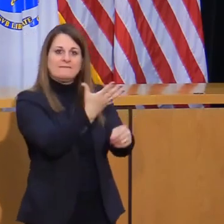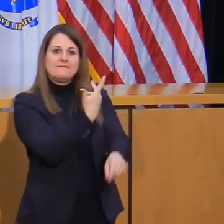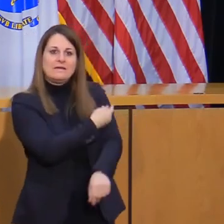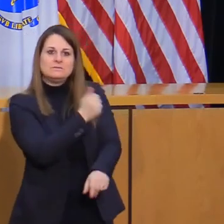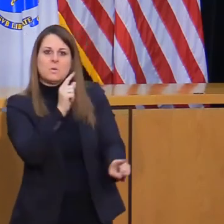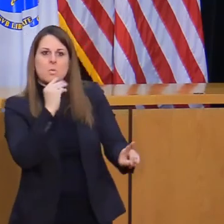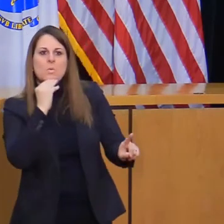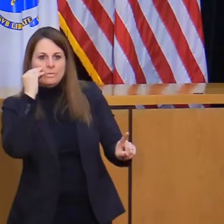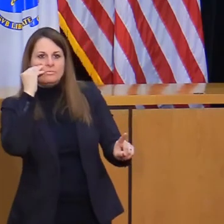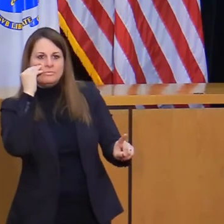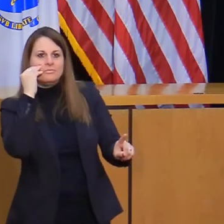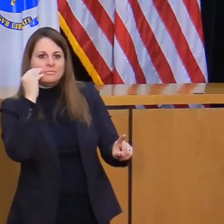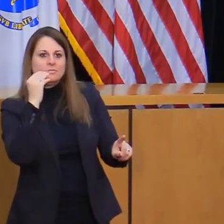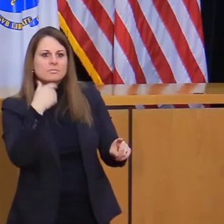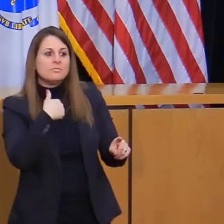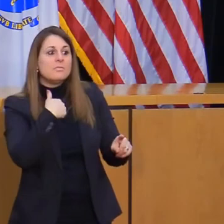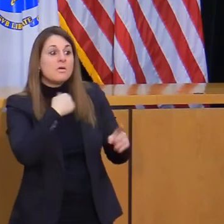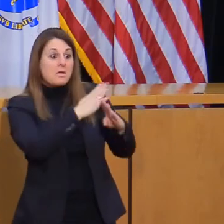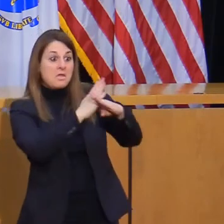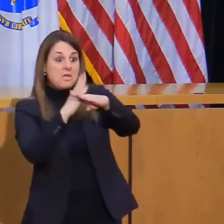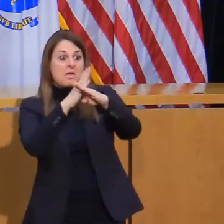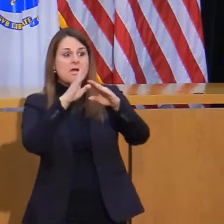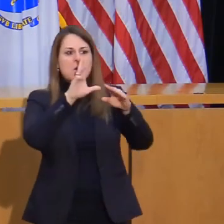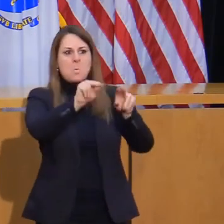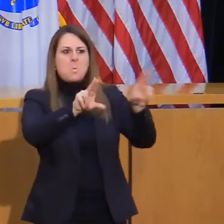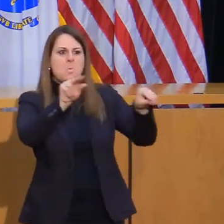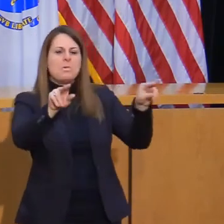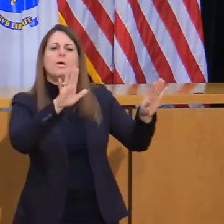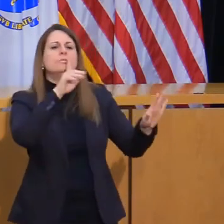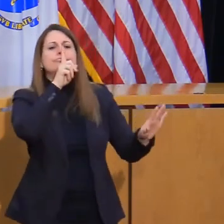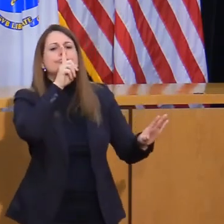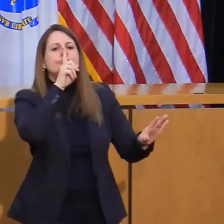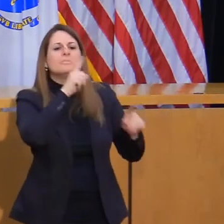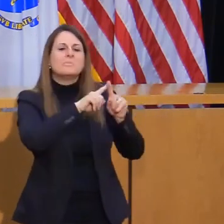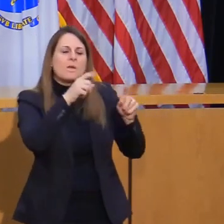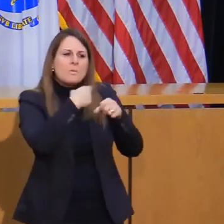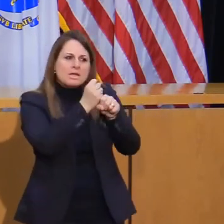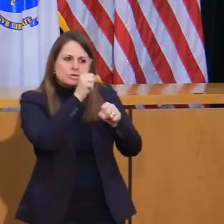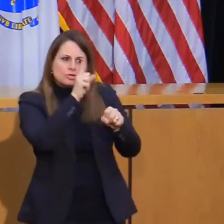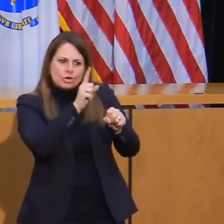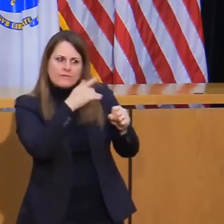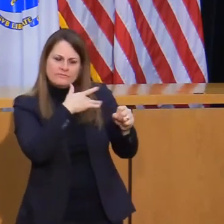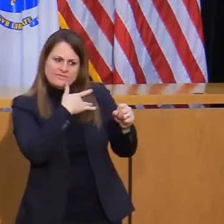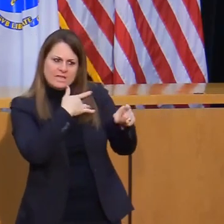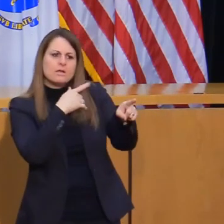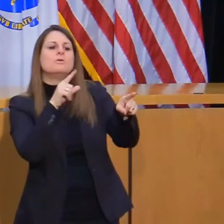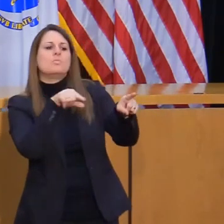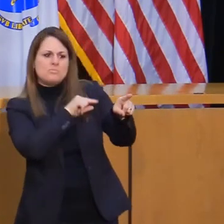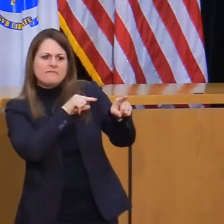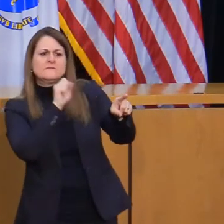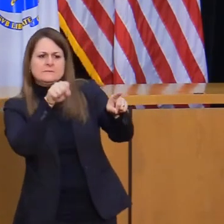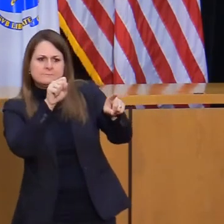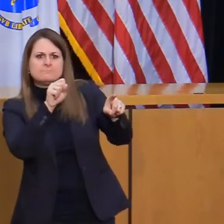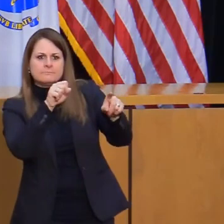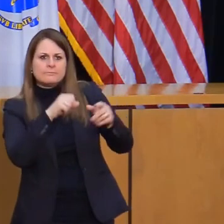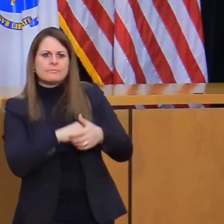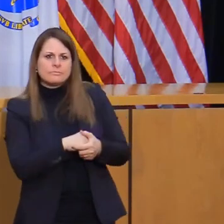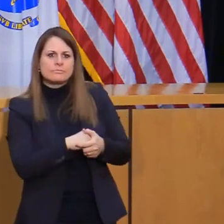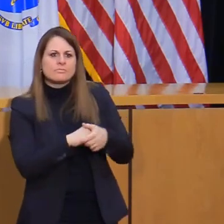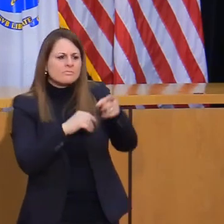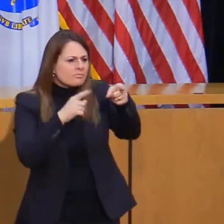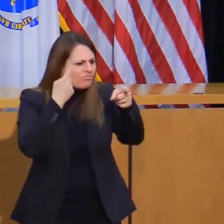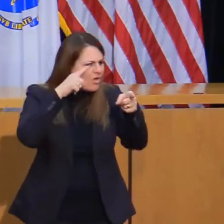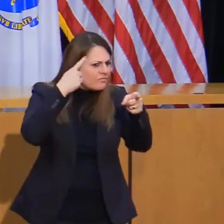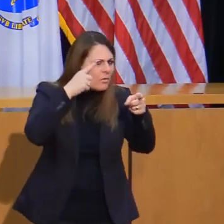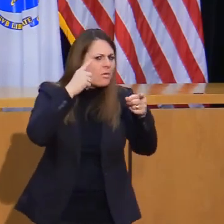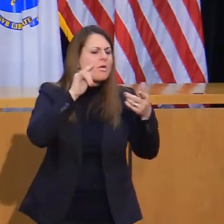possible, but there is a series of questions we'll ask about where you get your care now, how do